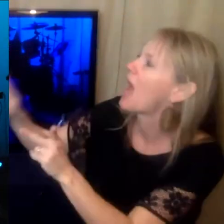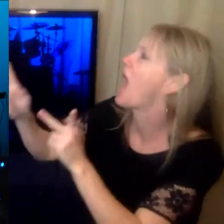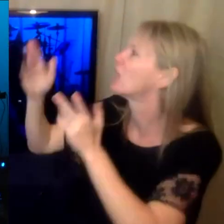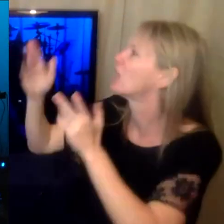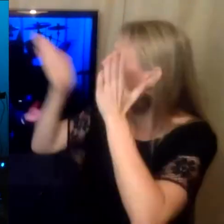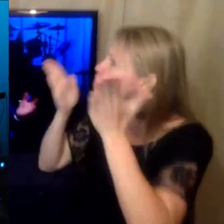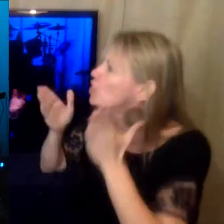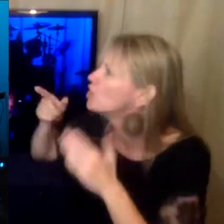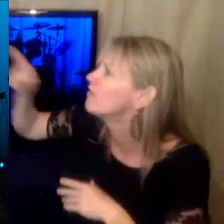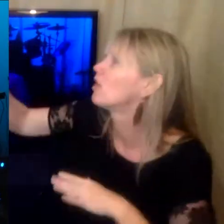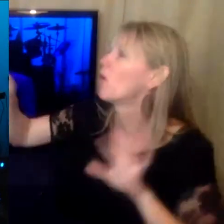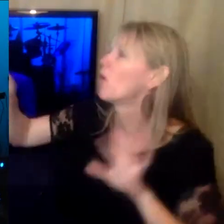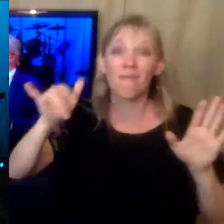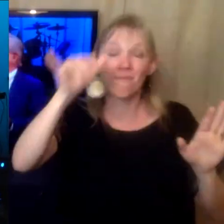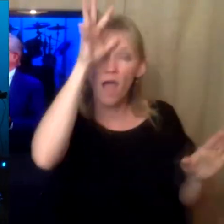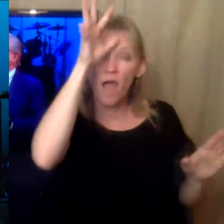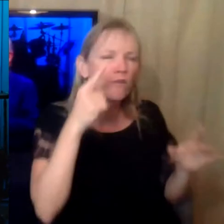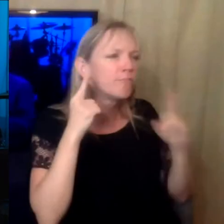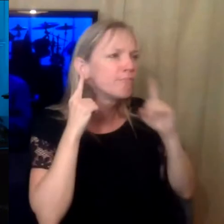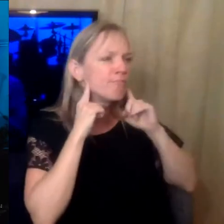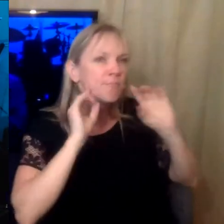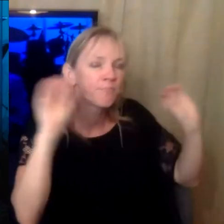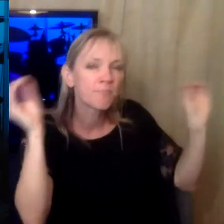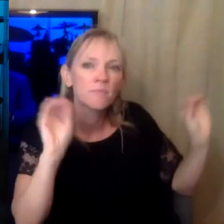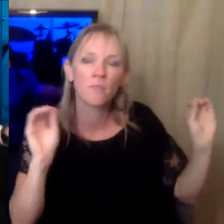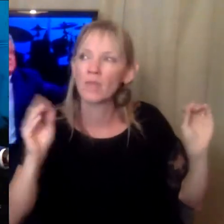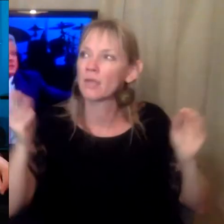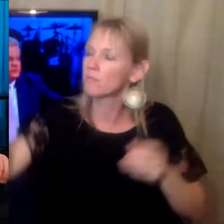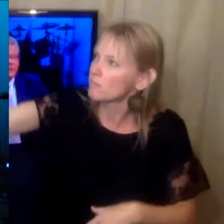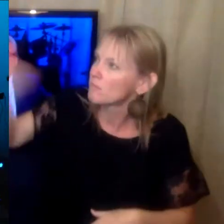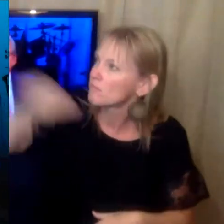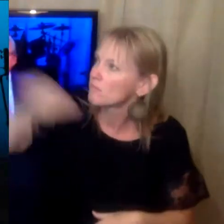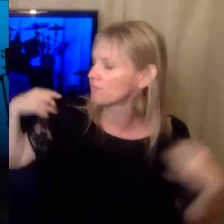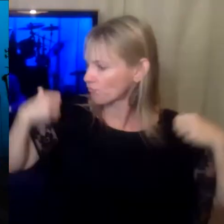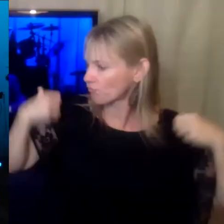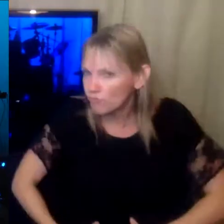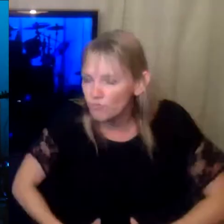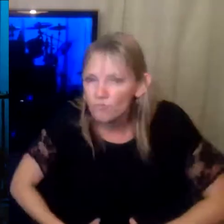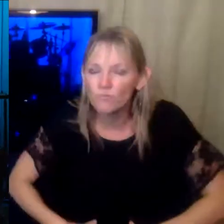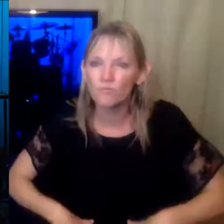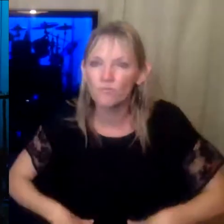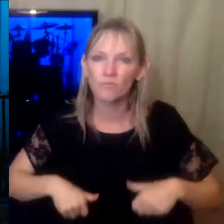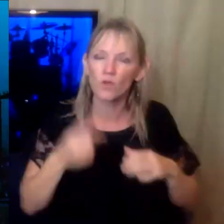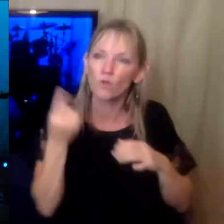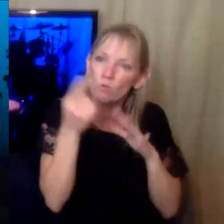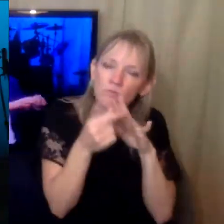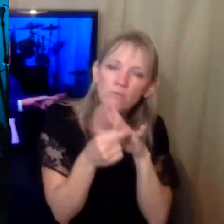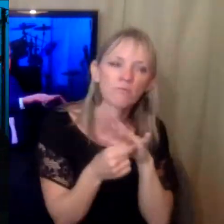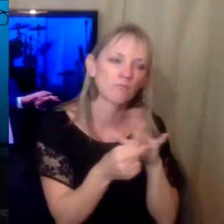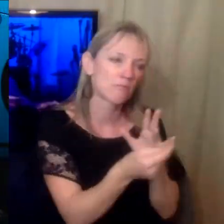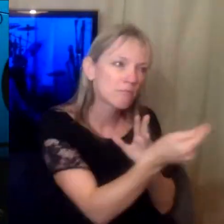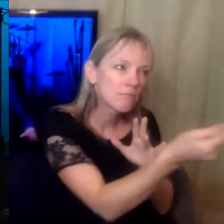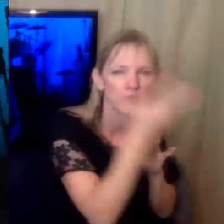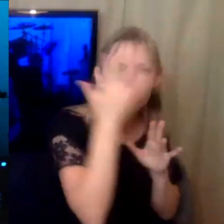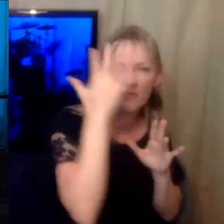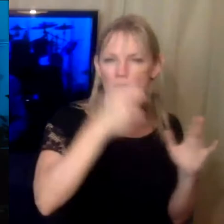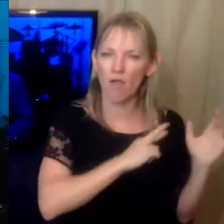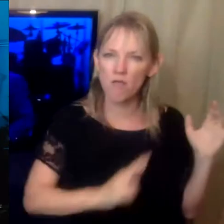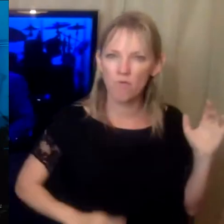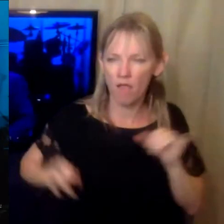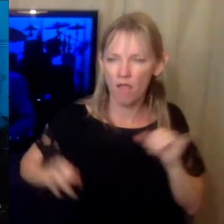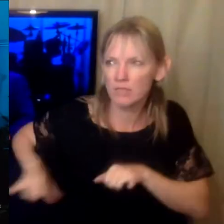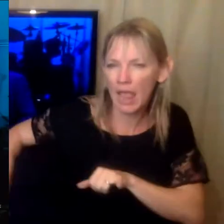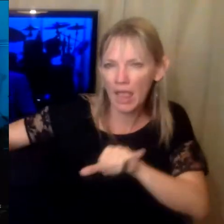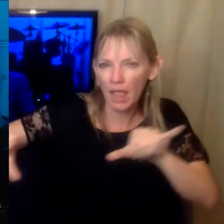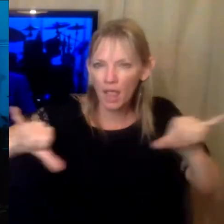hear any of it. He just said to a servant, get me the seamless robe, a symbol of unity. Get me a ring for his finger because he's royal, just as we all